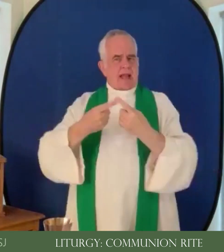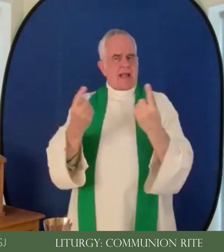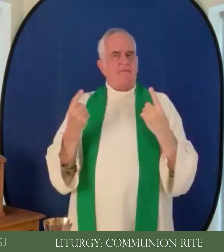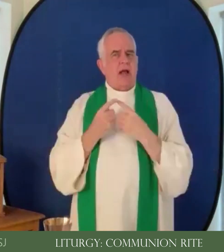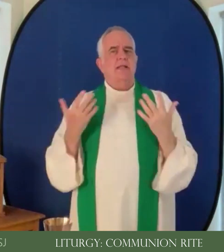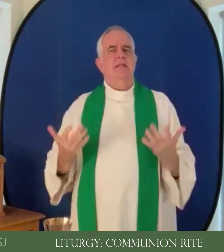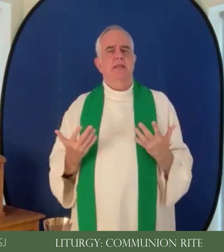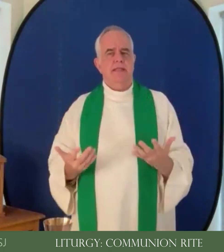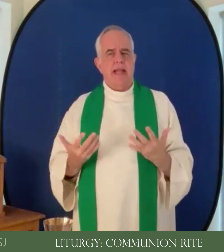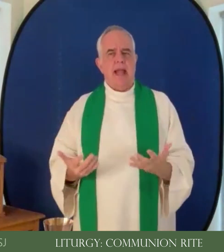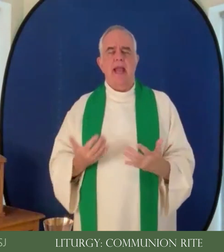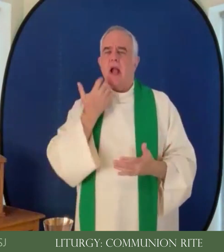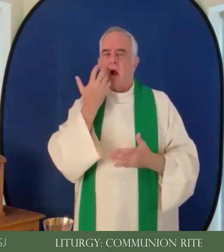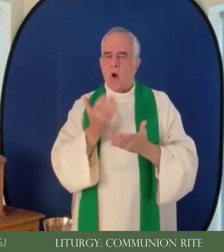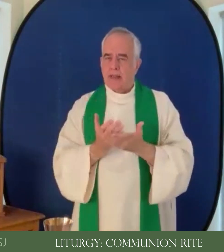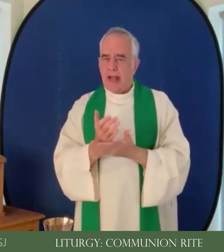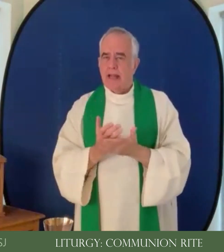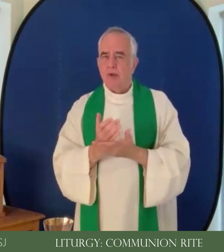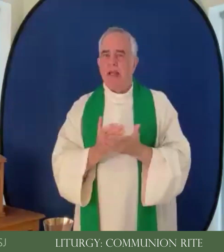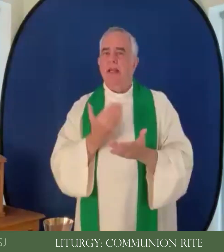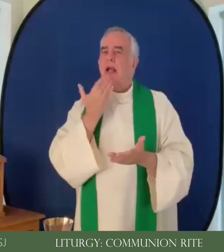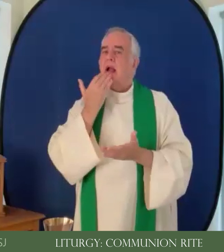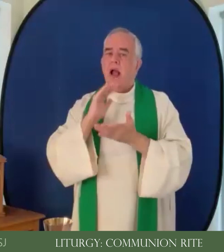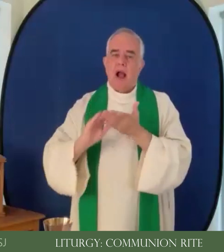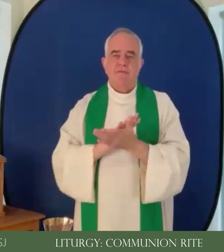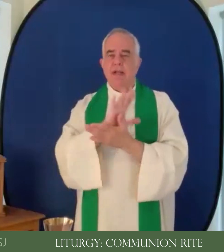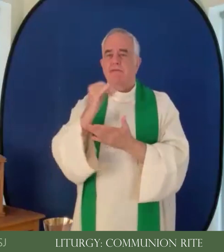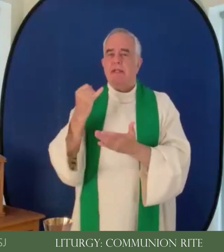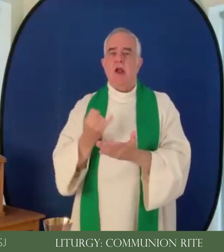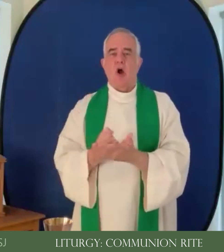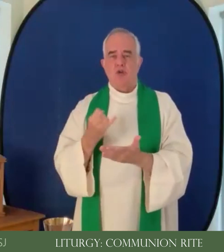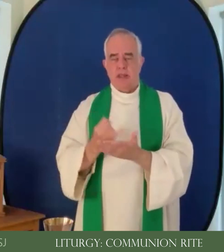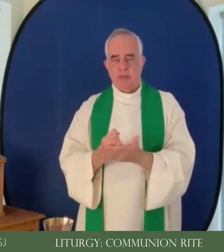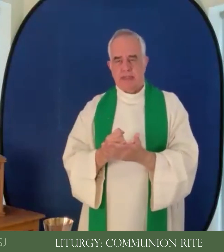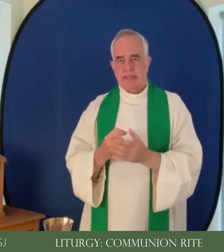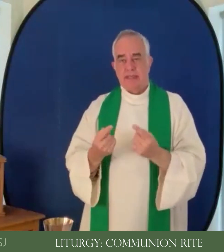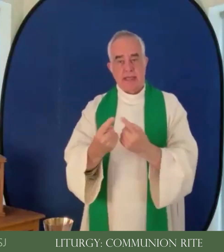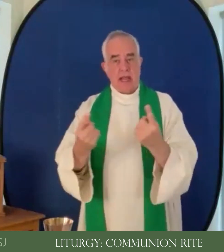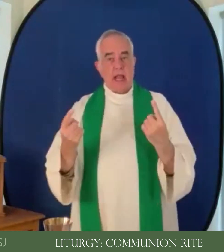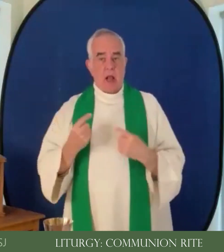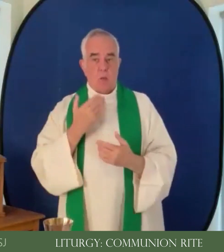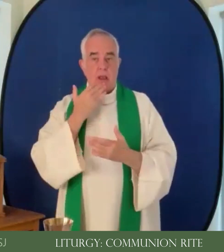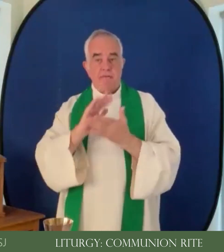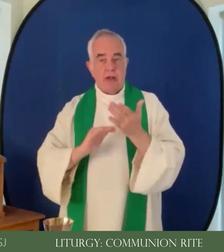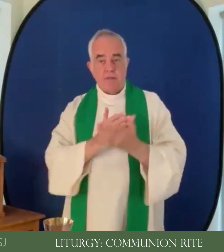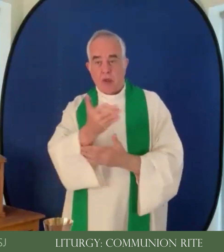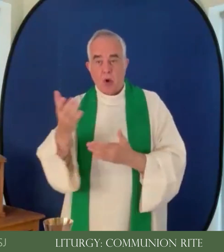Give us this day our daily bread, and forgive us our trespasses, as we forgive those